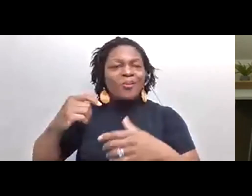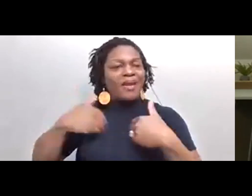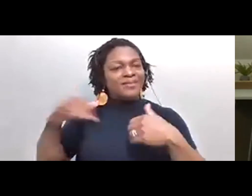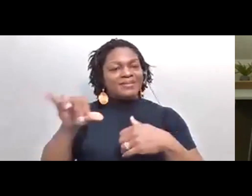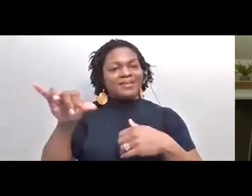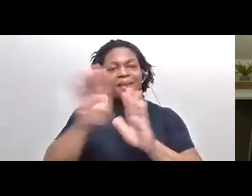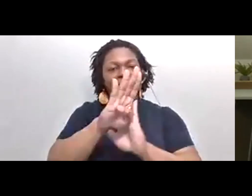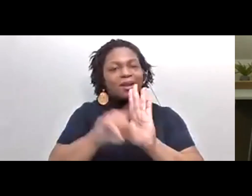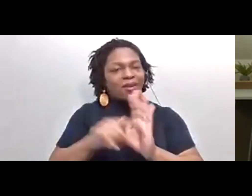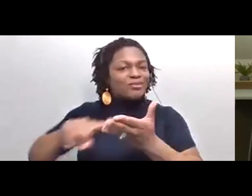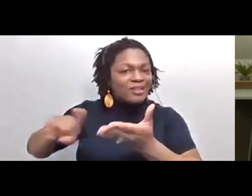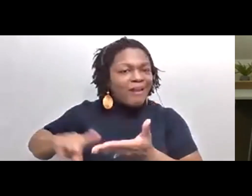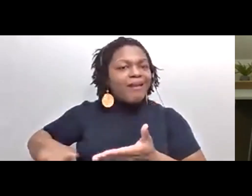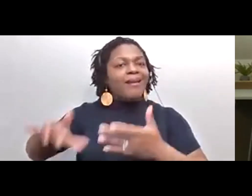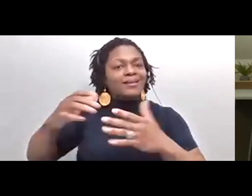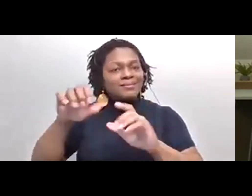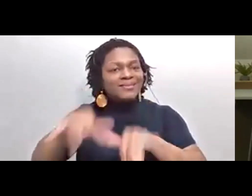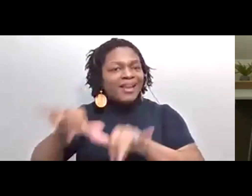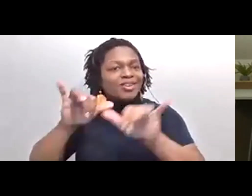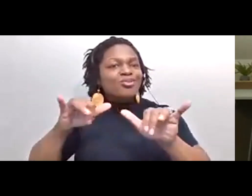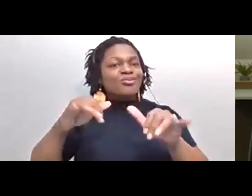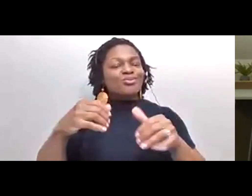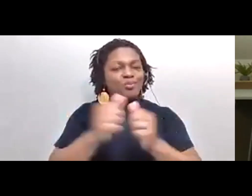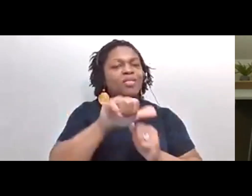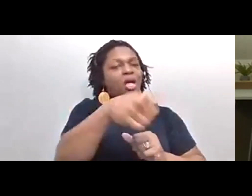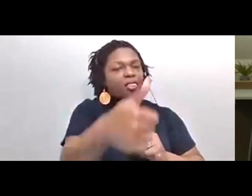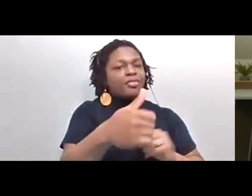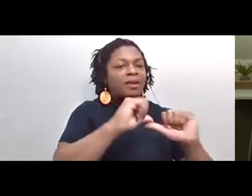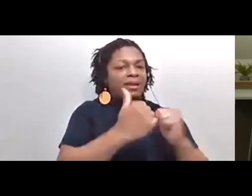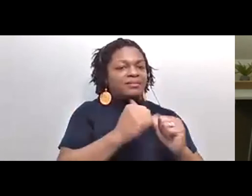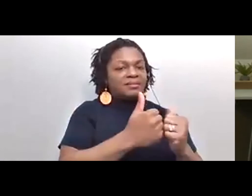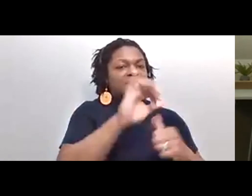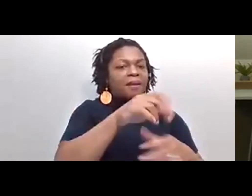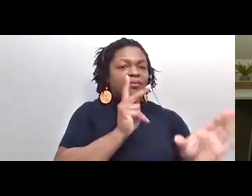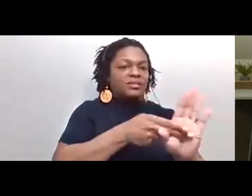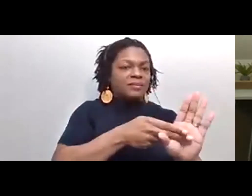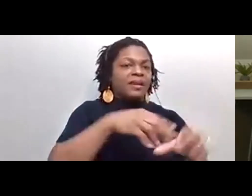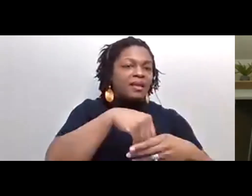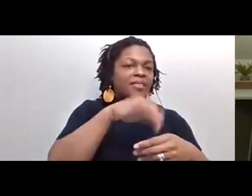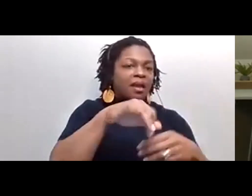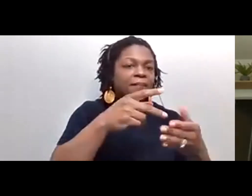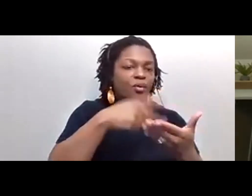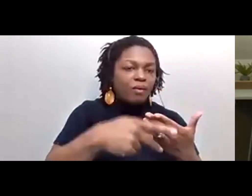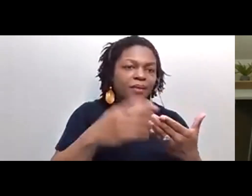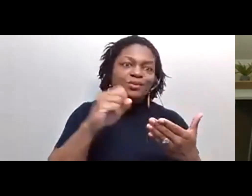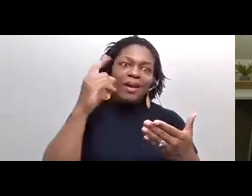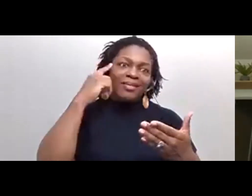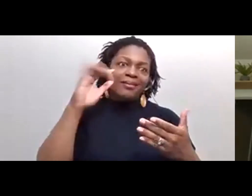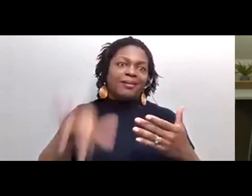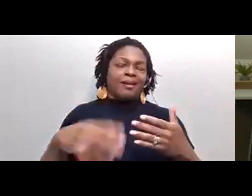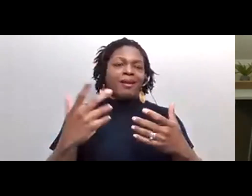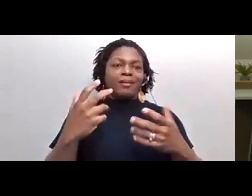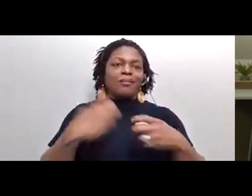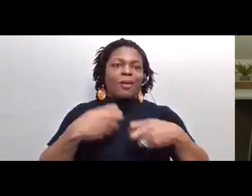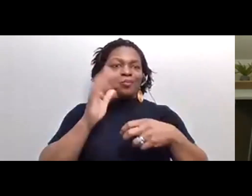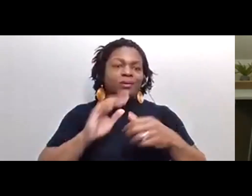has for people who participate in the program. So, but I think that's an issue that will keep coming up, and hopefully